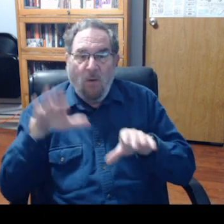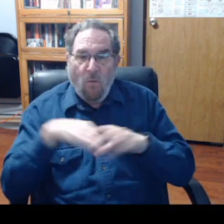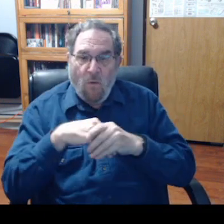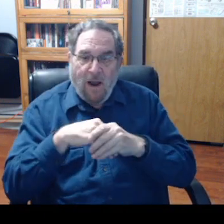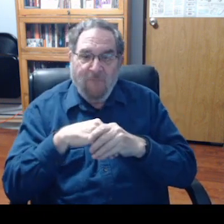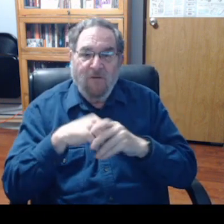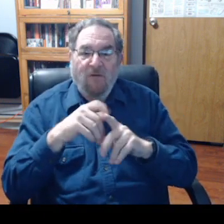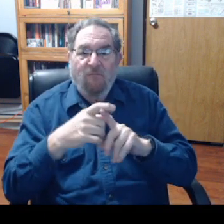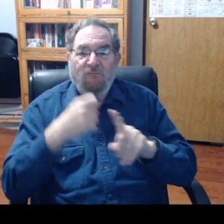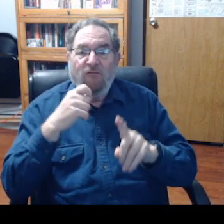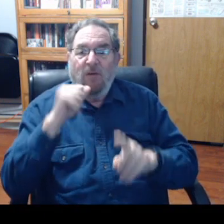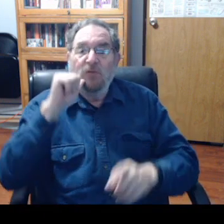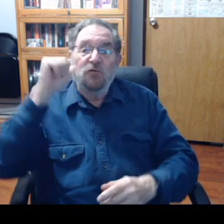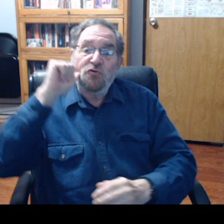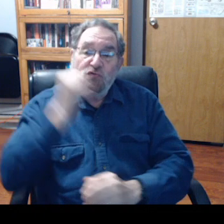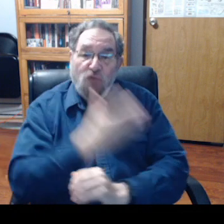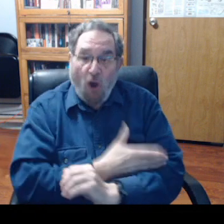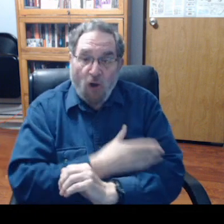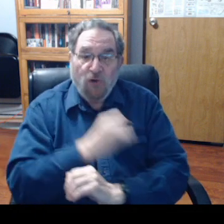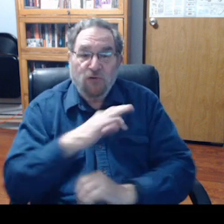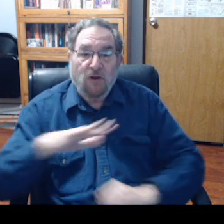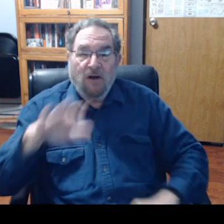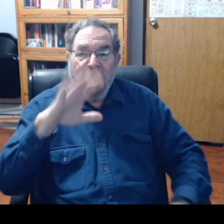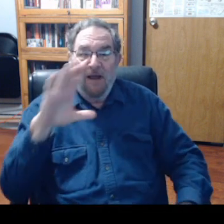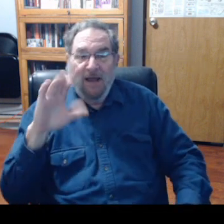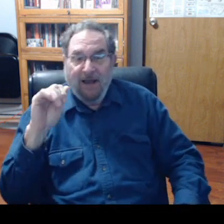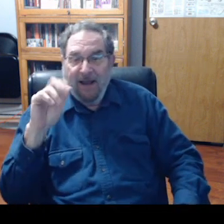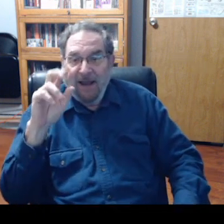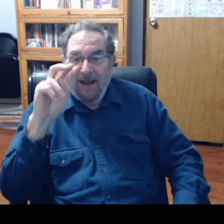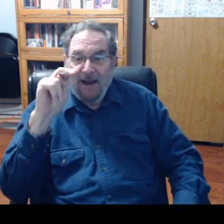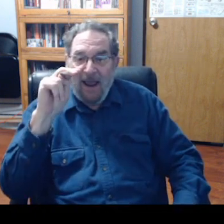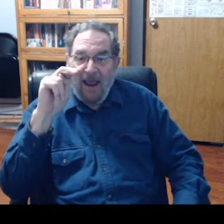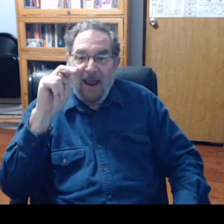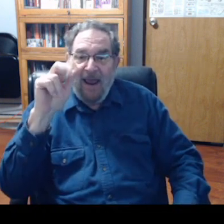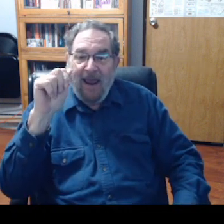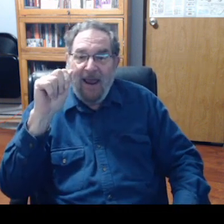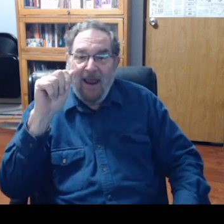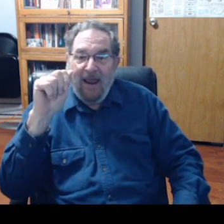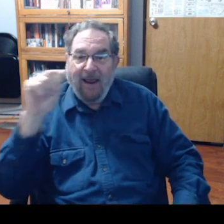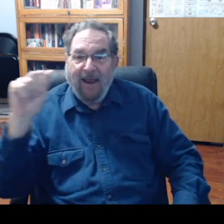get a wife from the daughters of